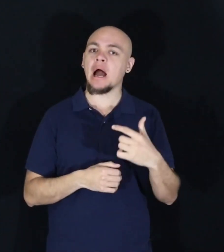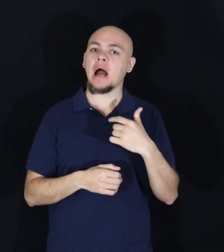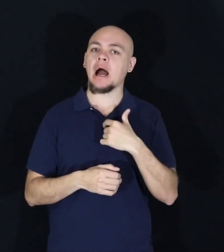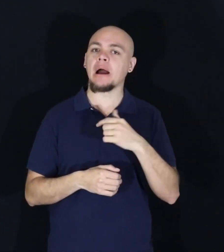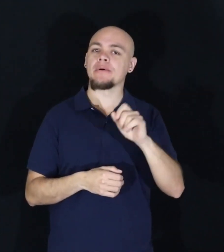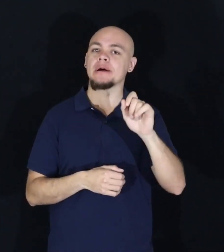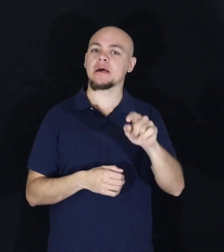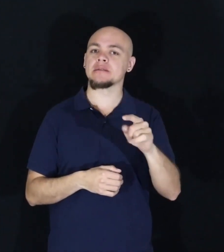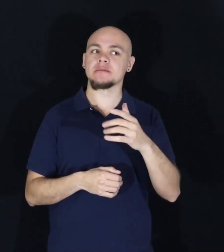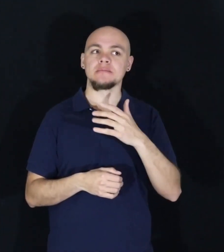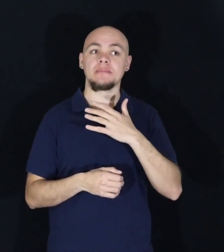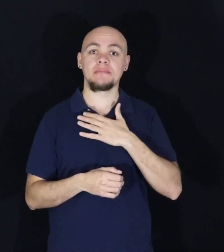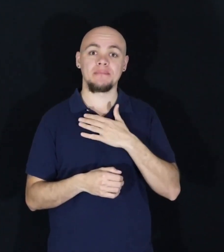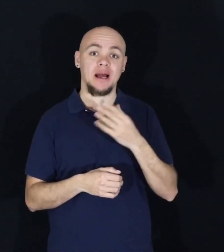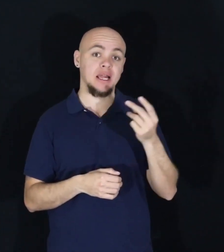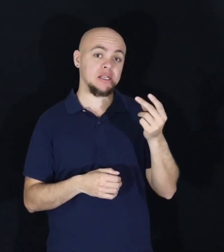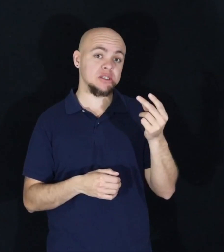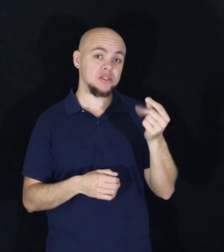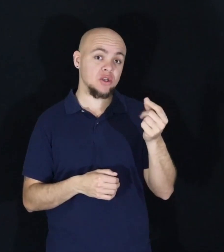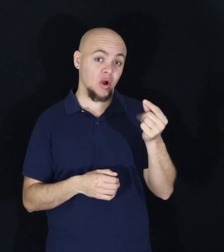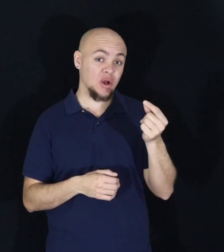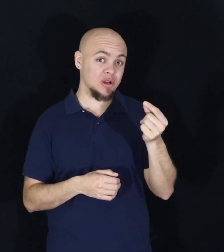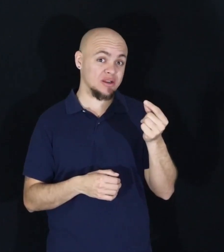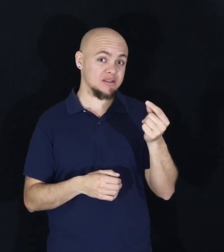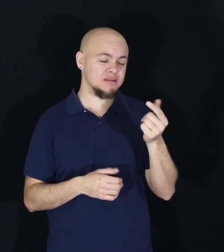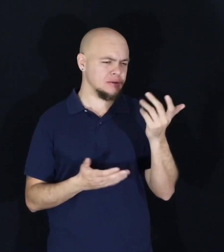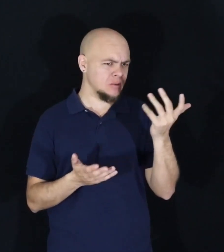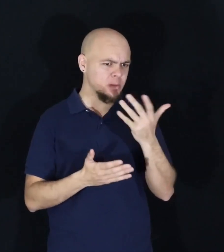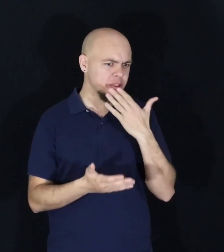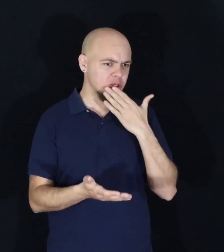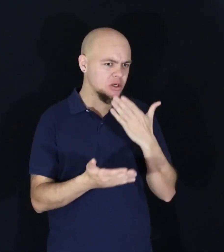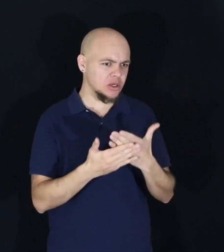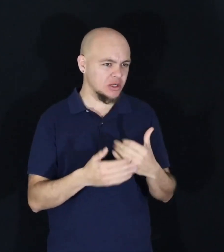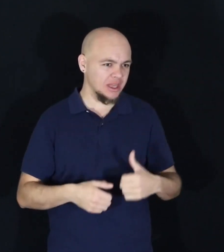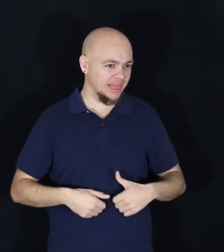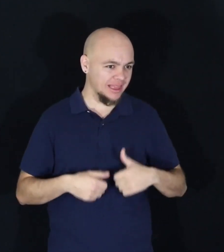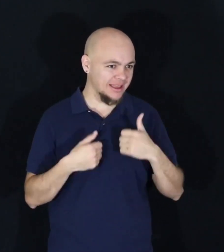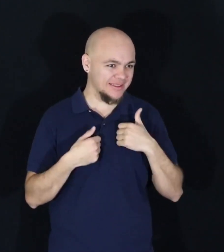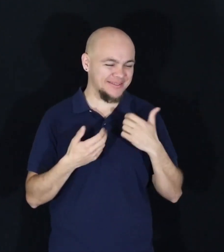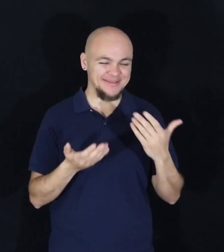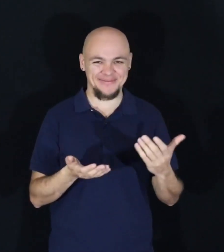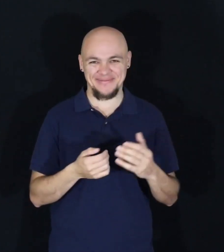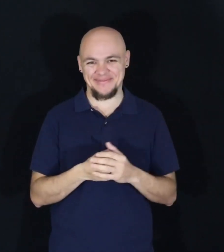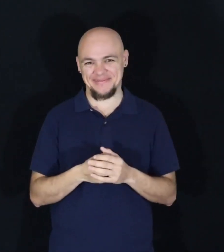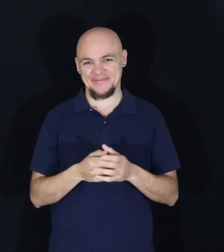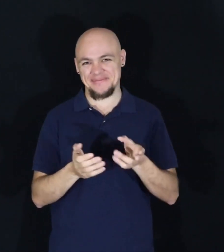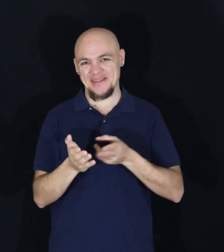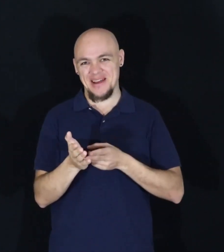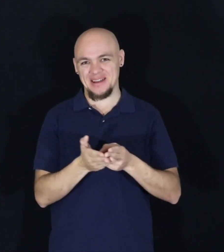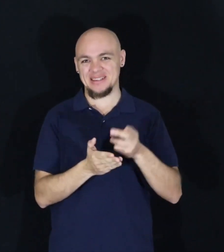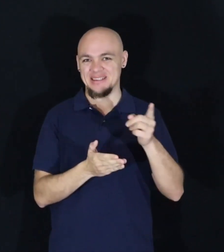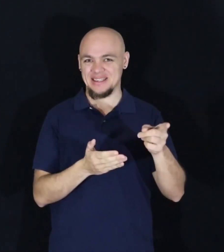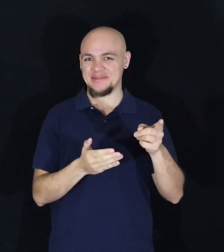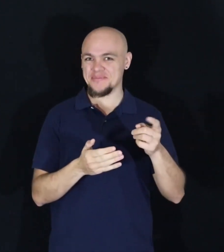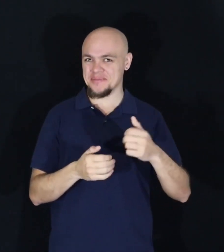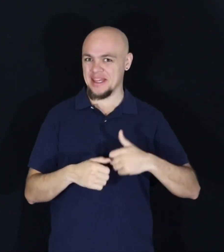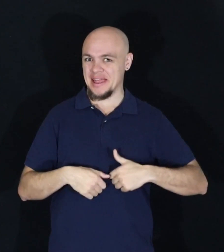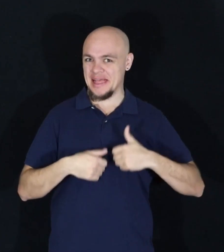my pet dog what a good life was. Although very honestly, he did seem to be living the